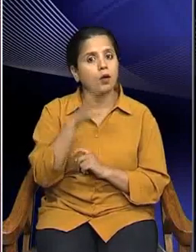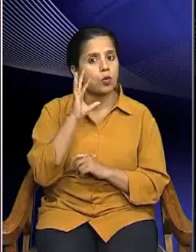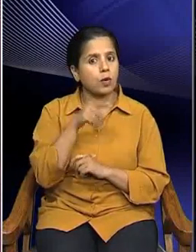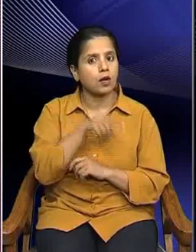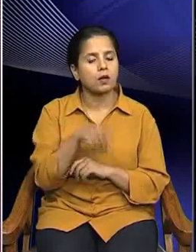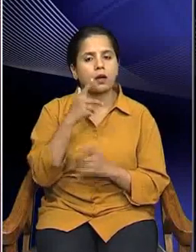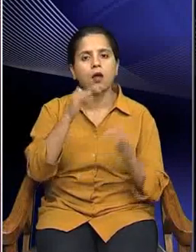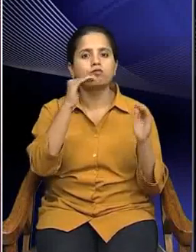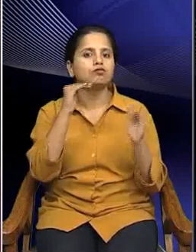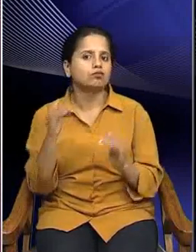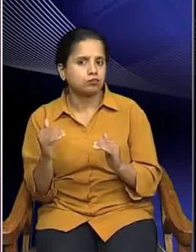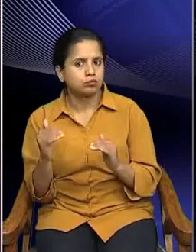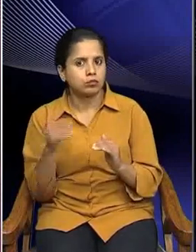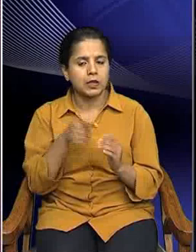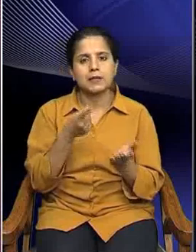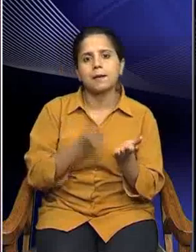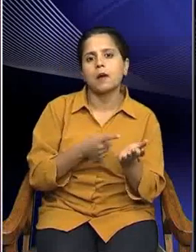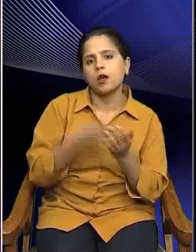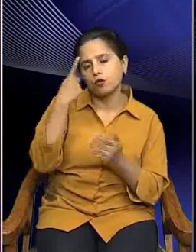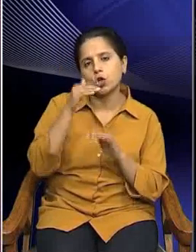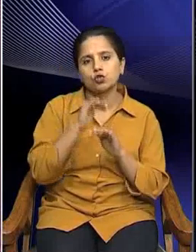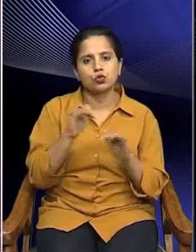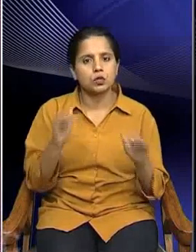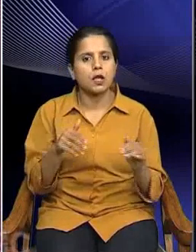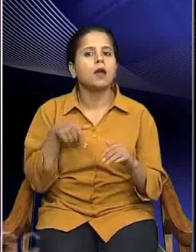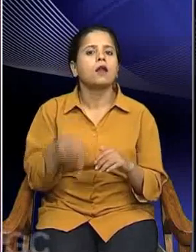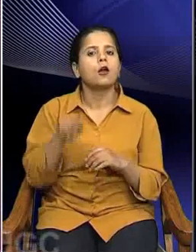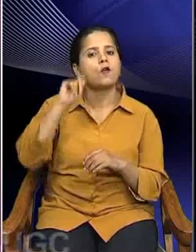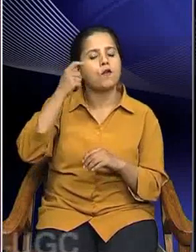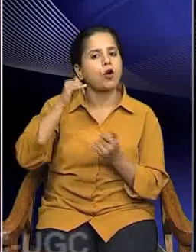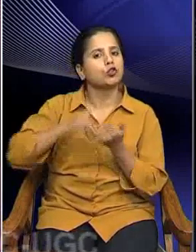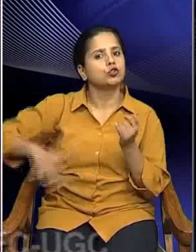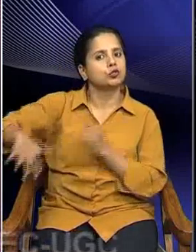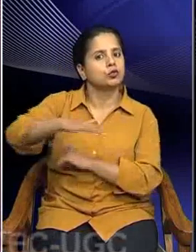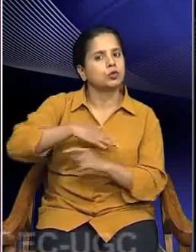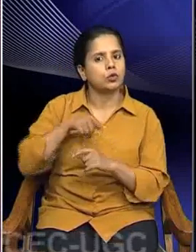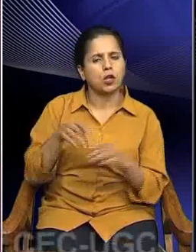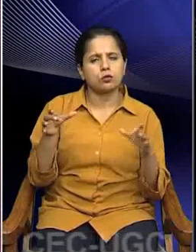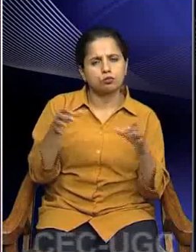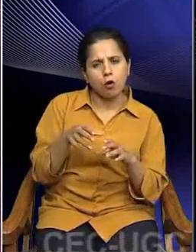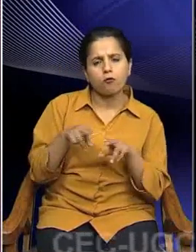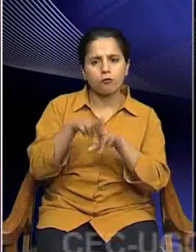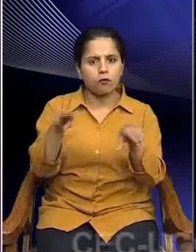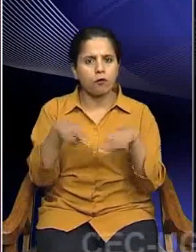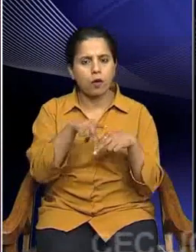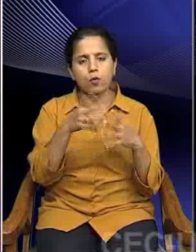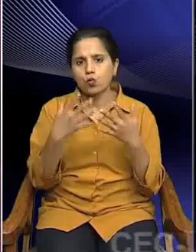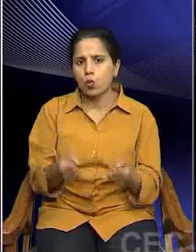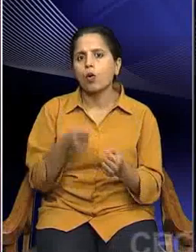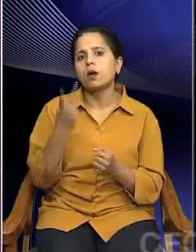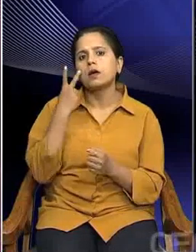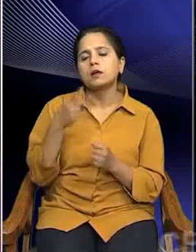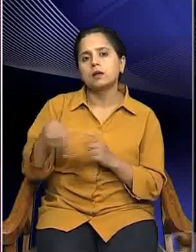lessens the demand for children in the Western society. So the smaller families are desired in the case of